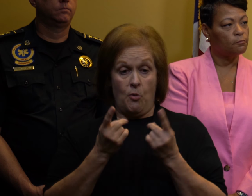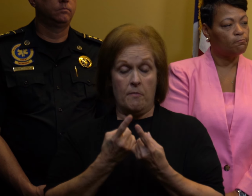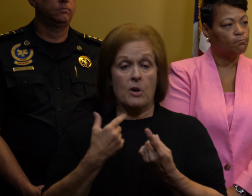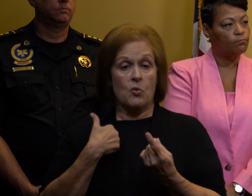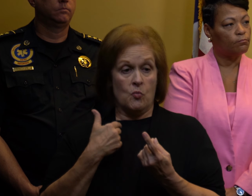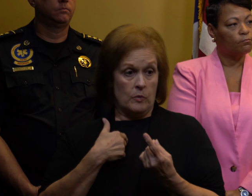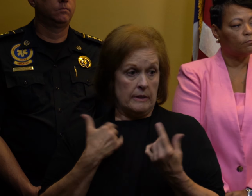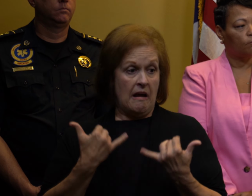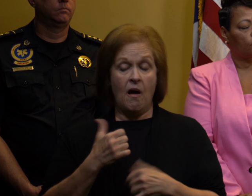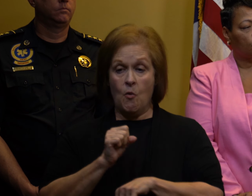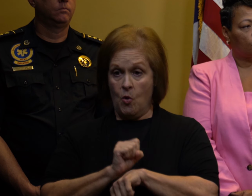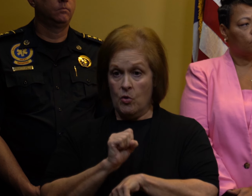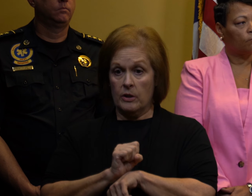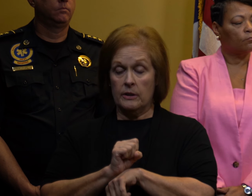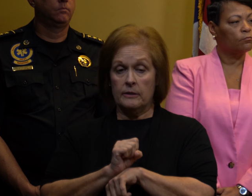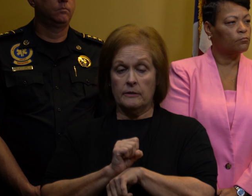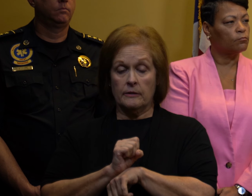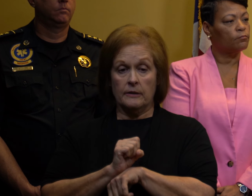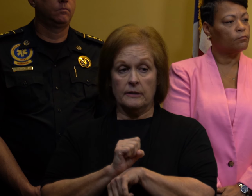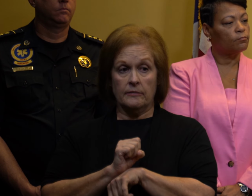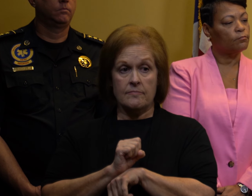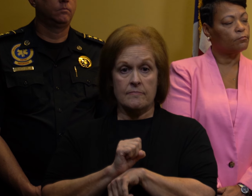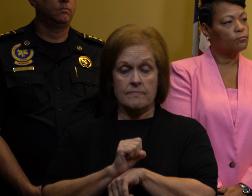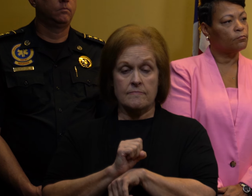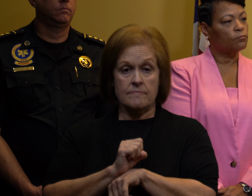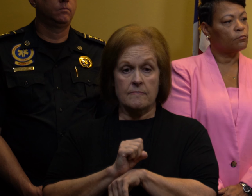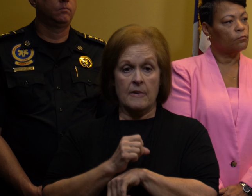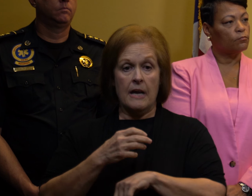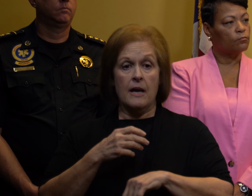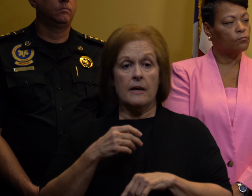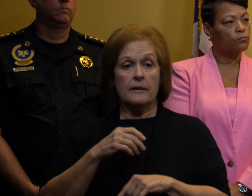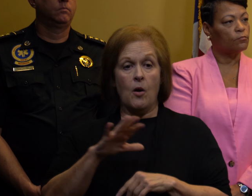fully staffed for this event while maintaining the staffing needs in